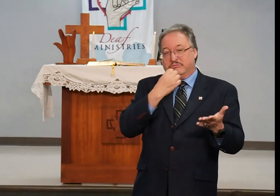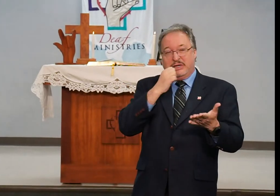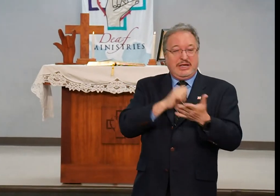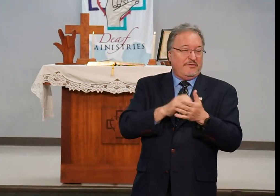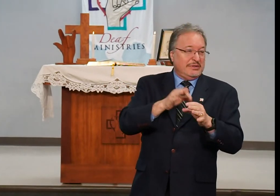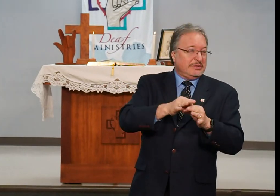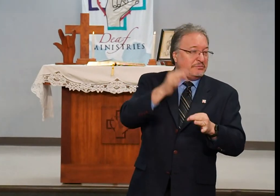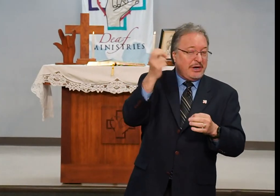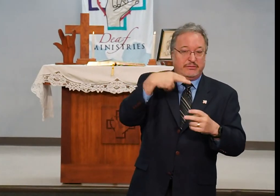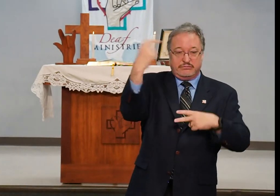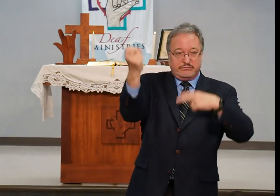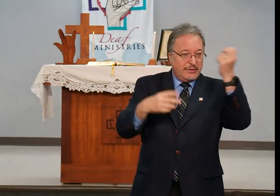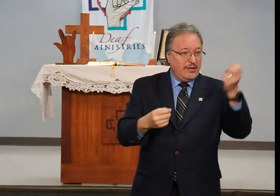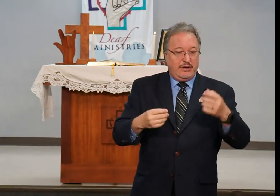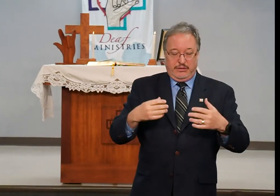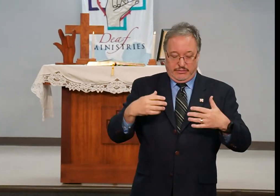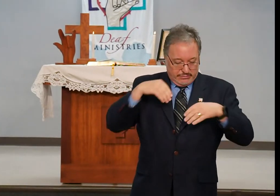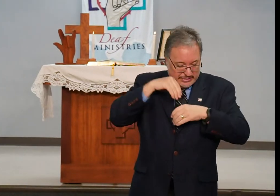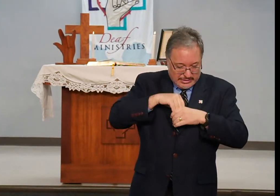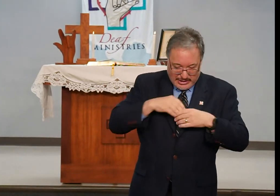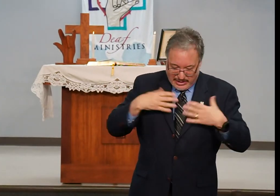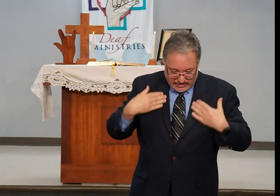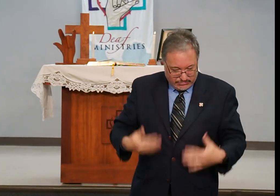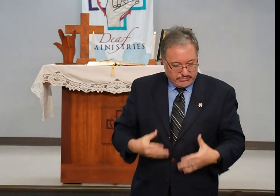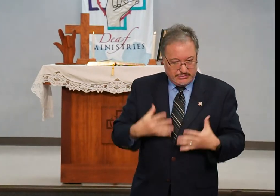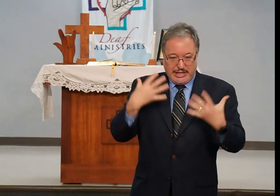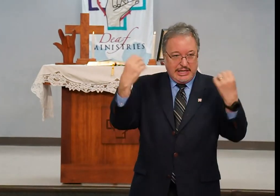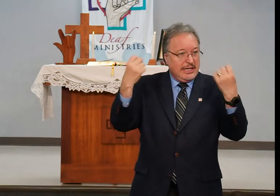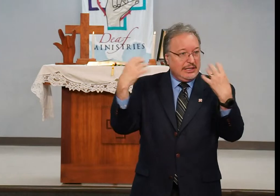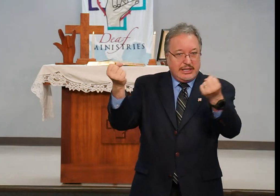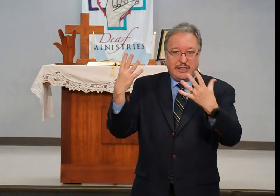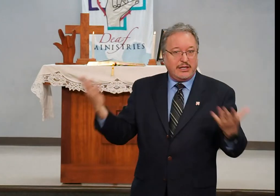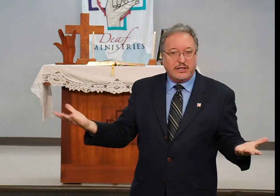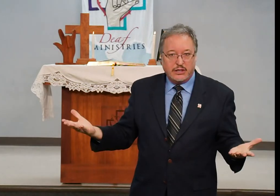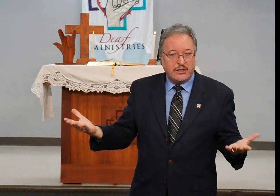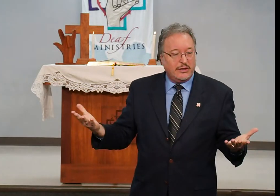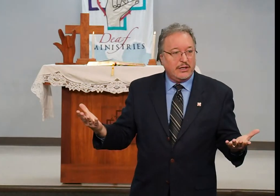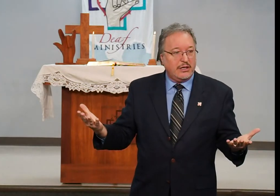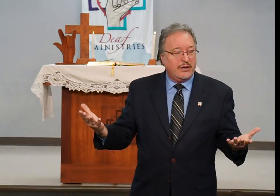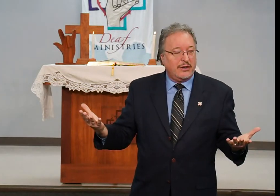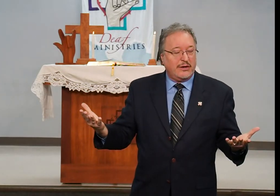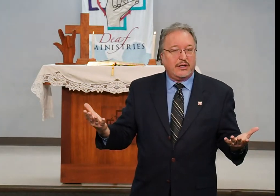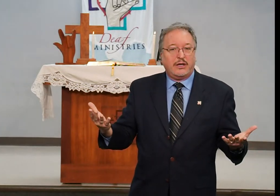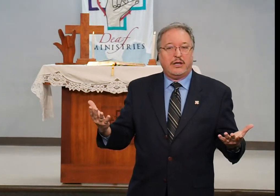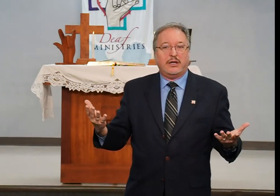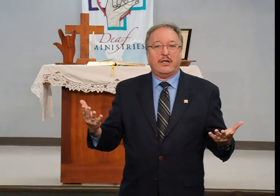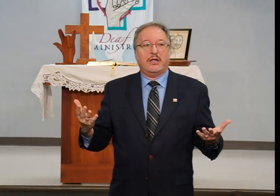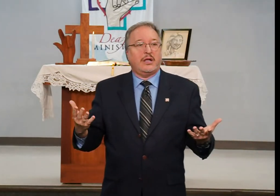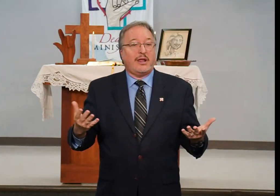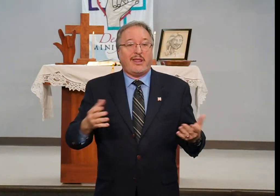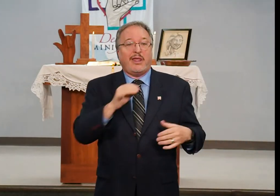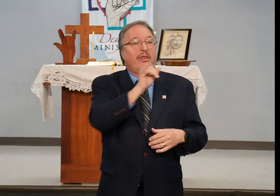A woman who was healed of all of those evil spirits that Jesus removed from her body.